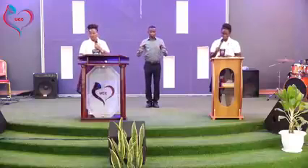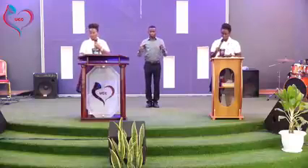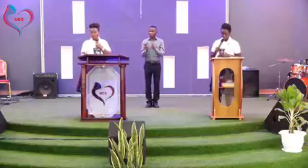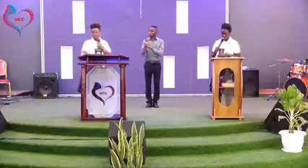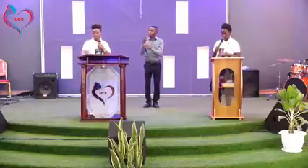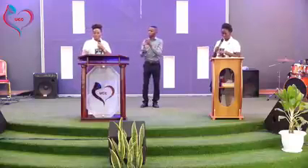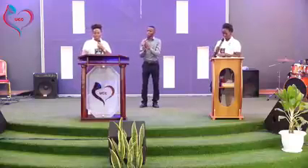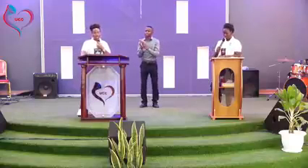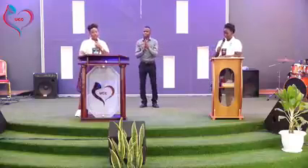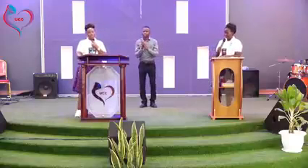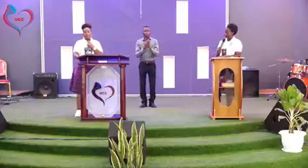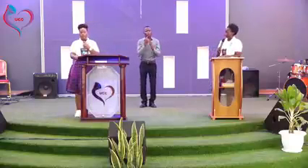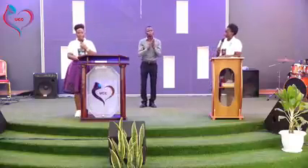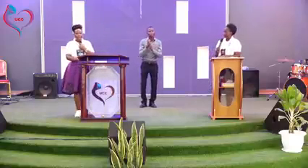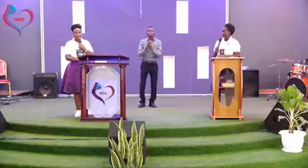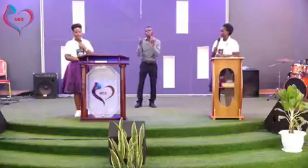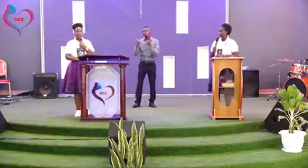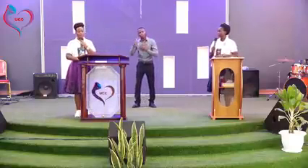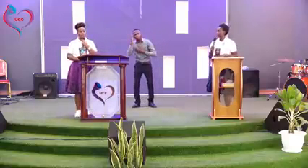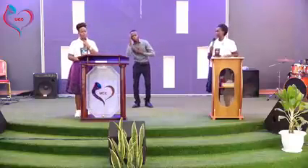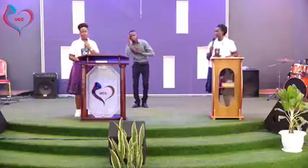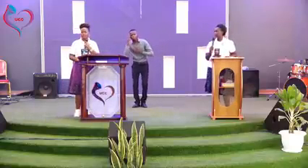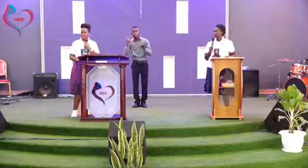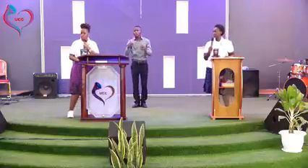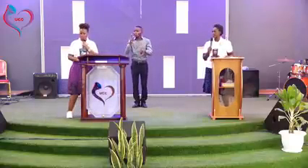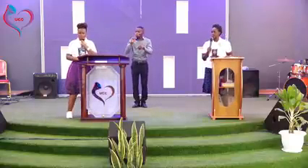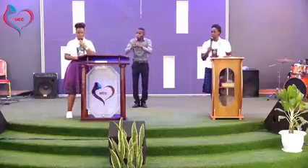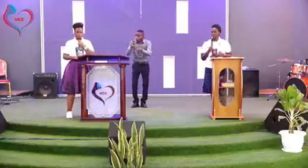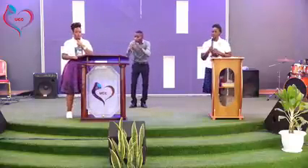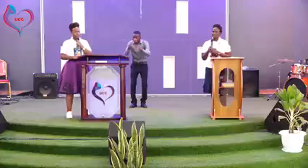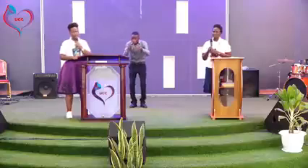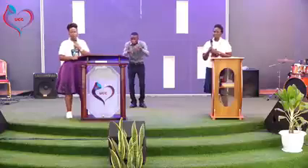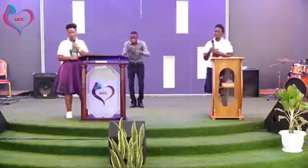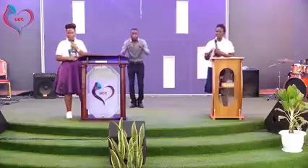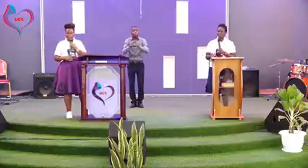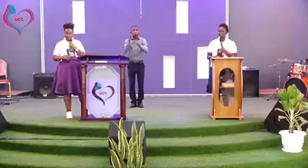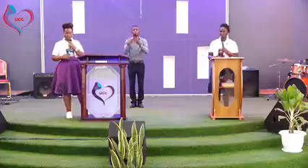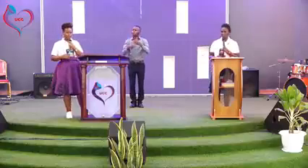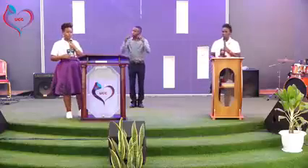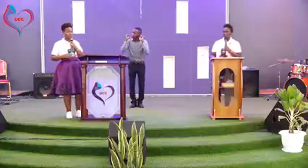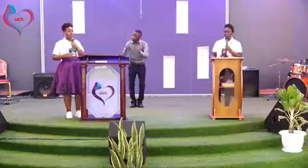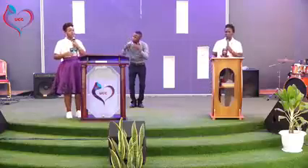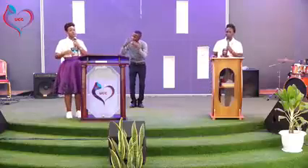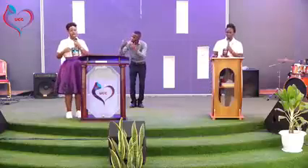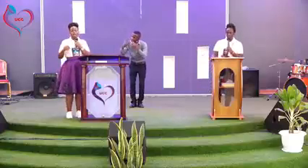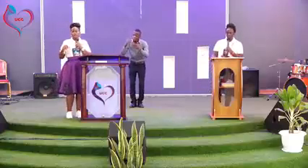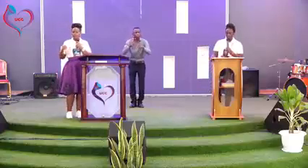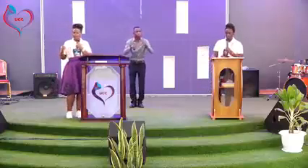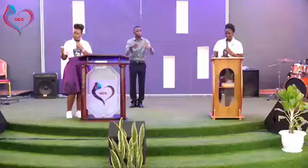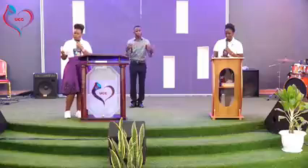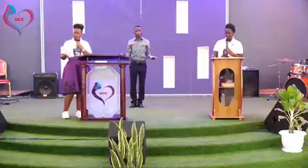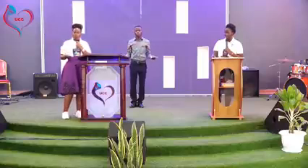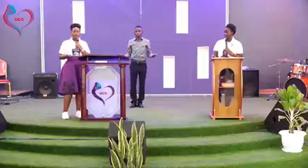and we begin to say, omanyi abantu baba waddeyo tusana okubebaza,